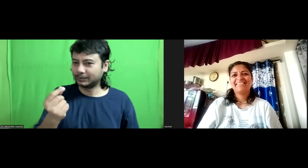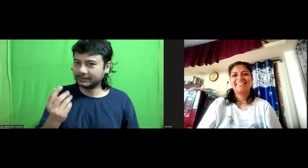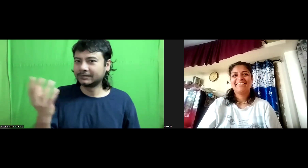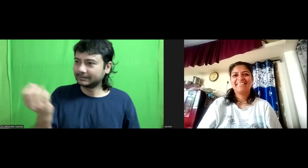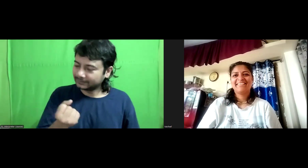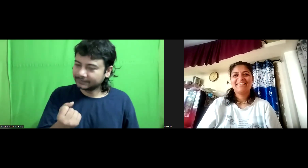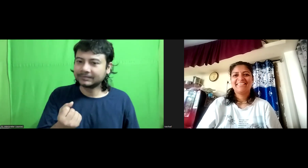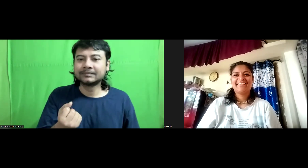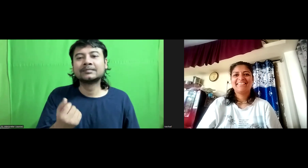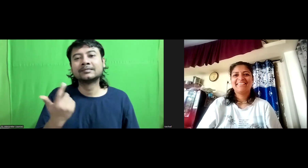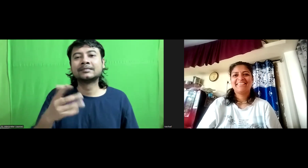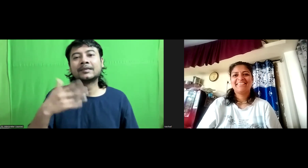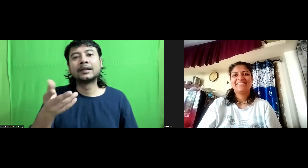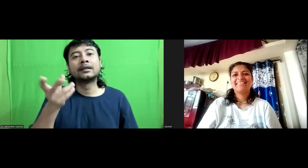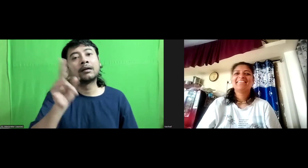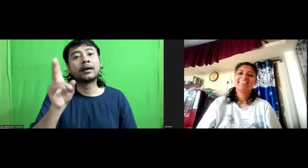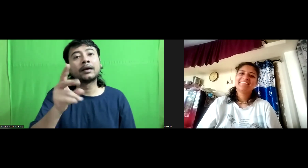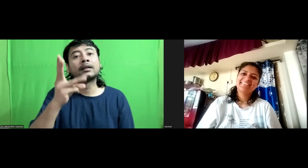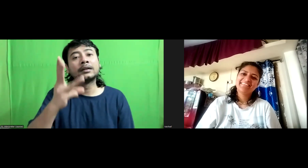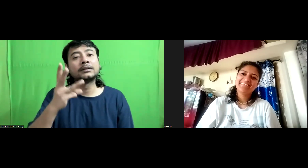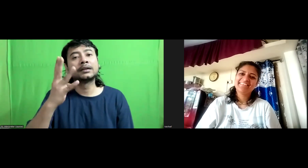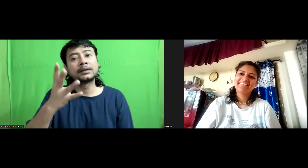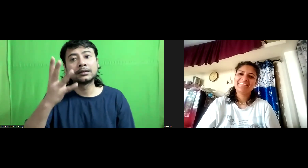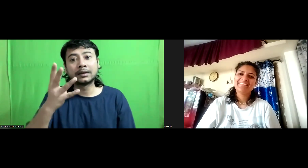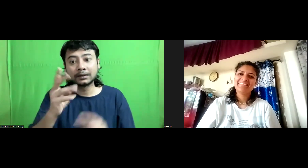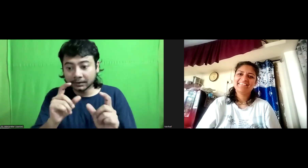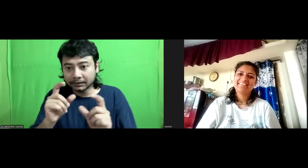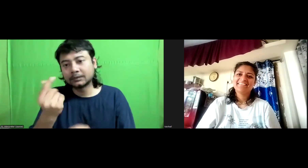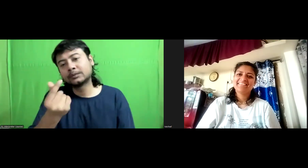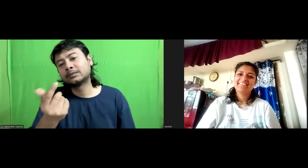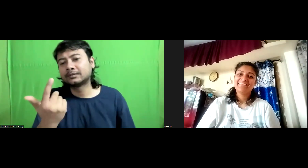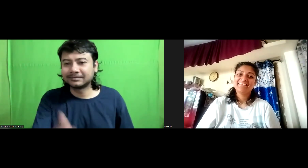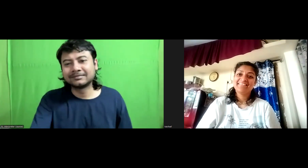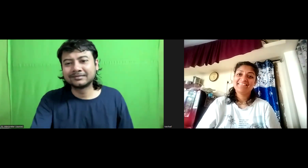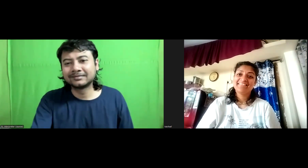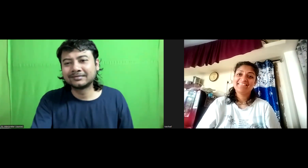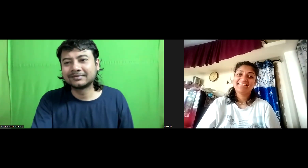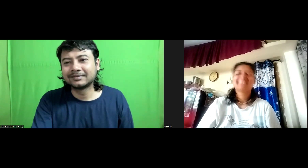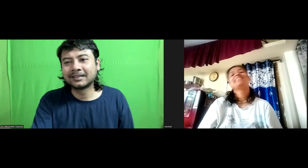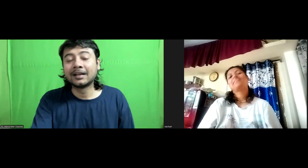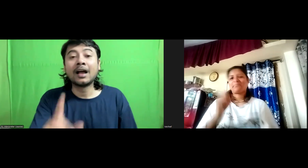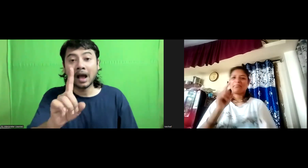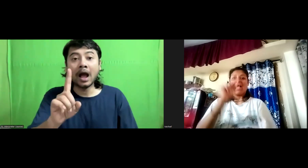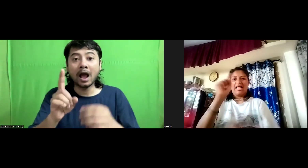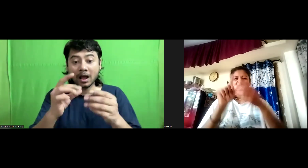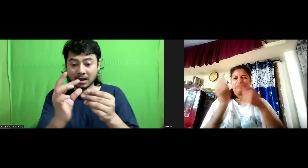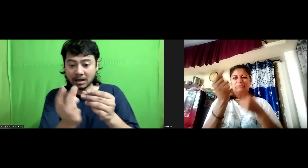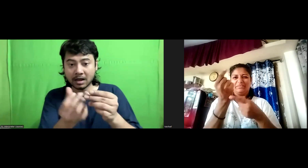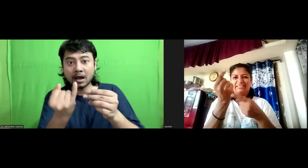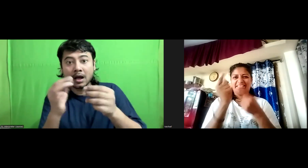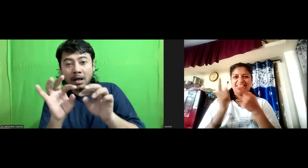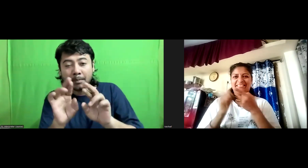then you can reuse them for so many years. Unless it is like broken. If it's broken, then don't use it.